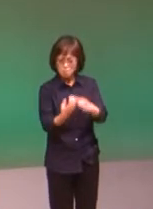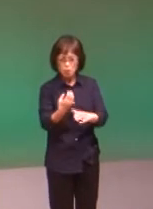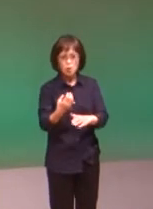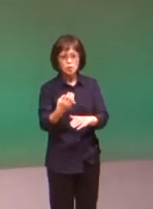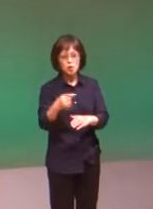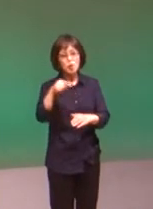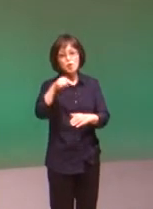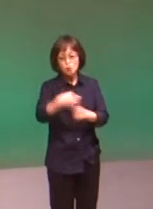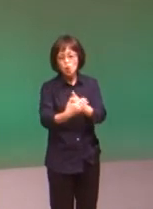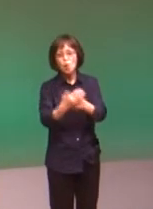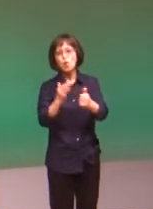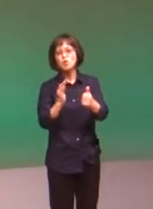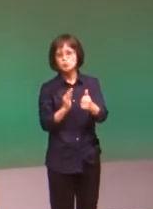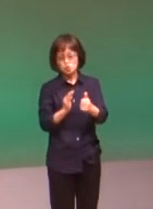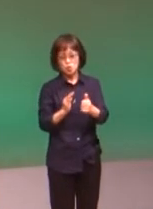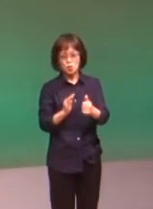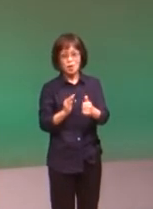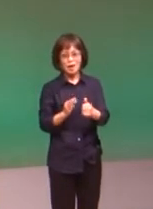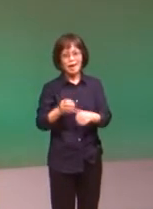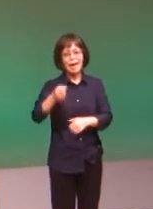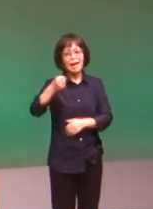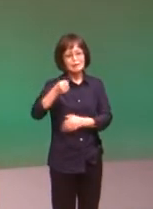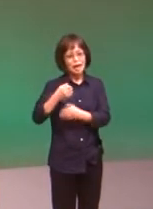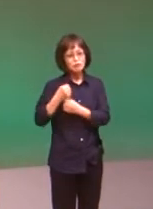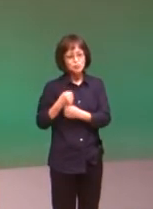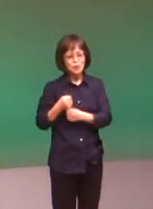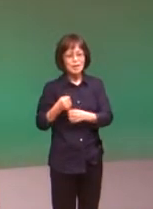with 0 nuclear weapons.